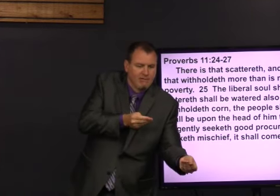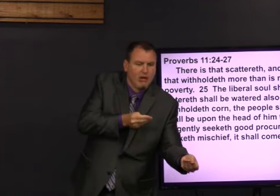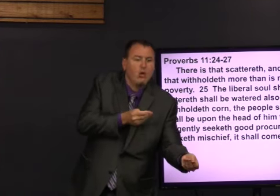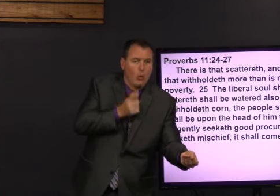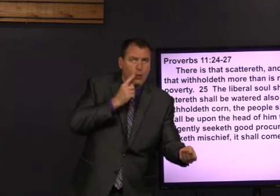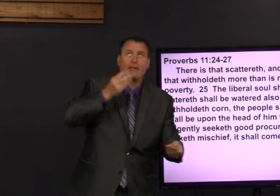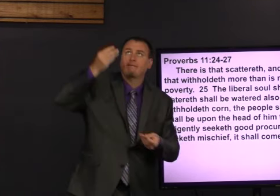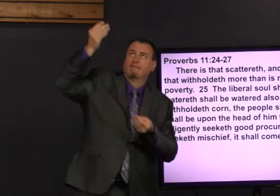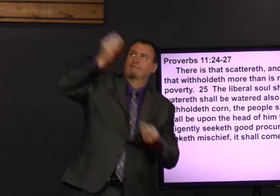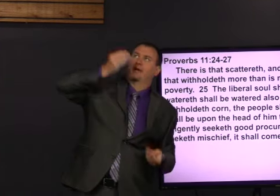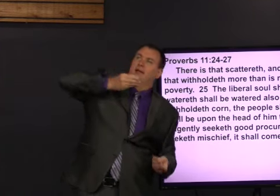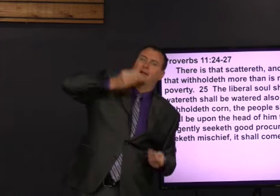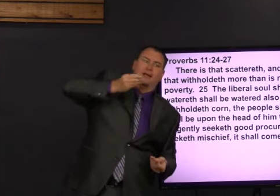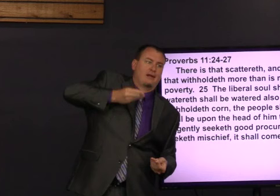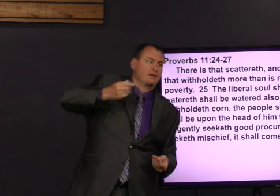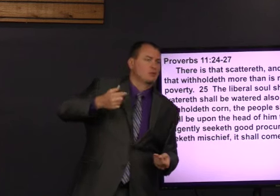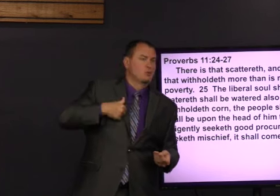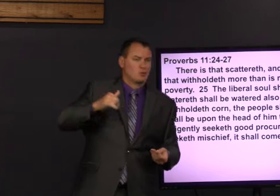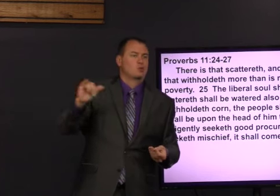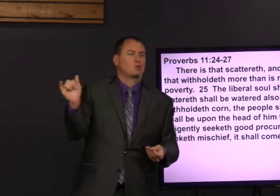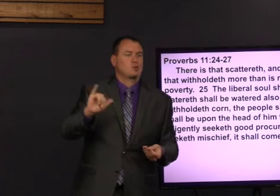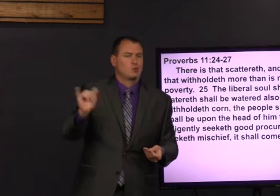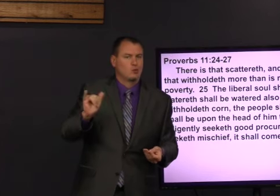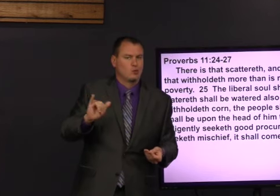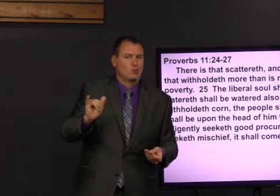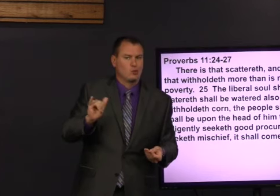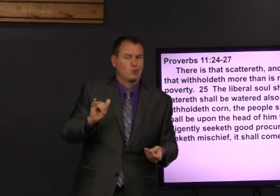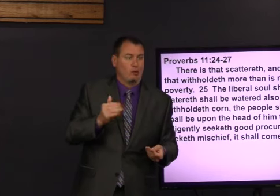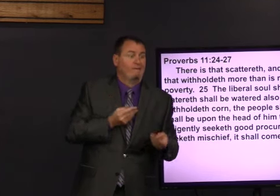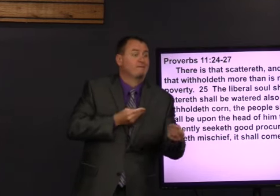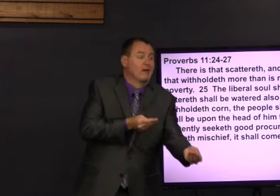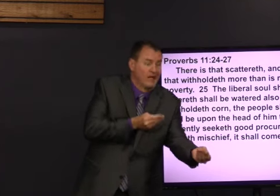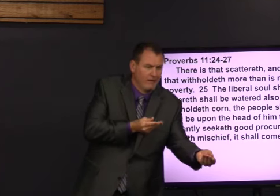notice this in the picture again. If you water, you will be watered as well.